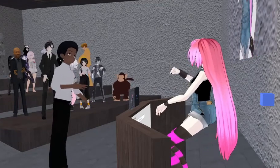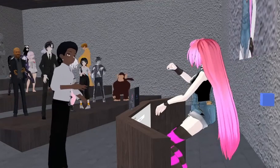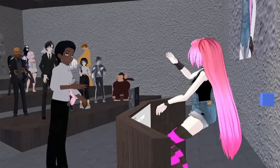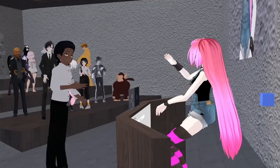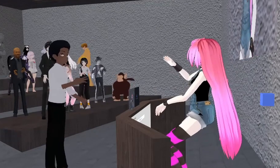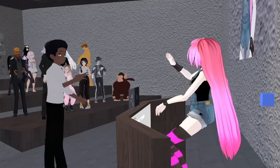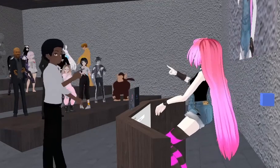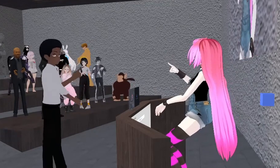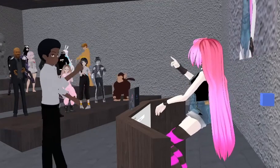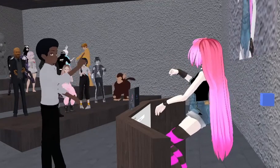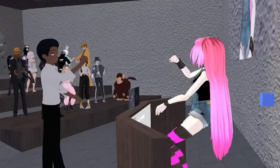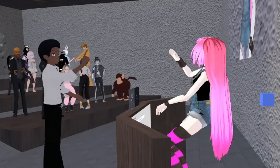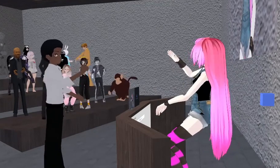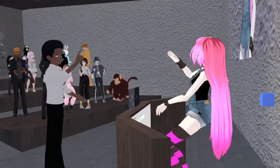Like that?